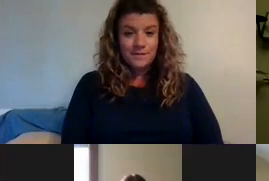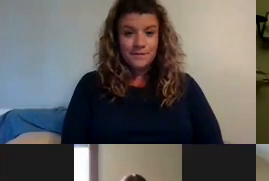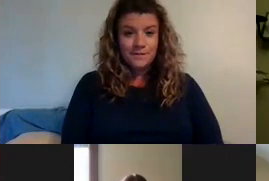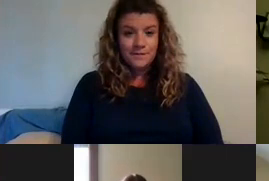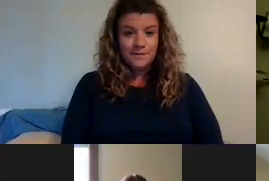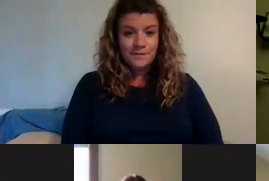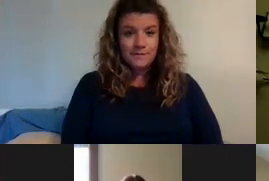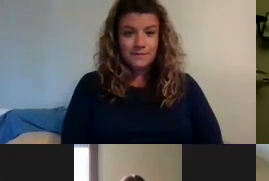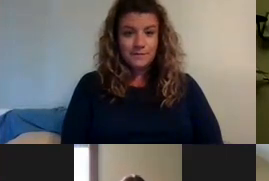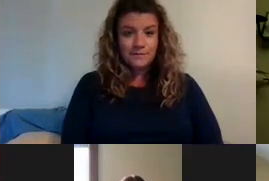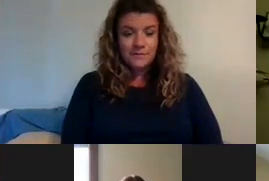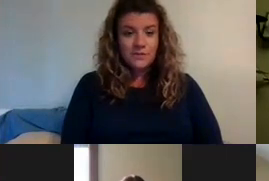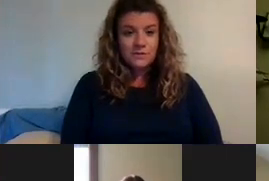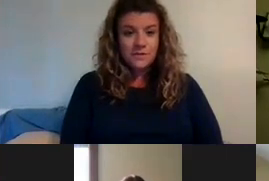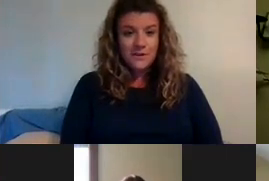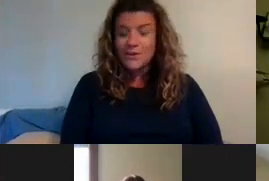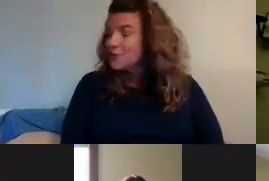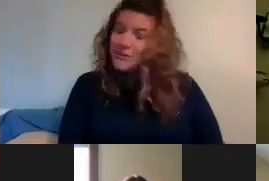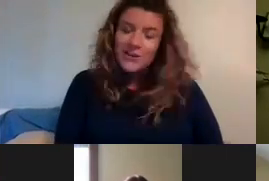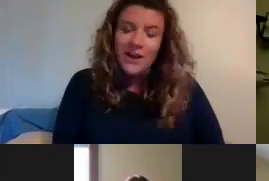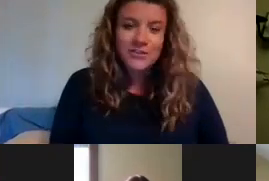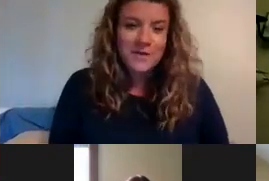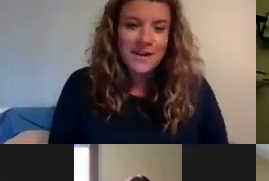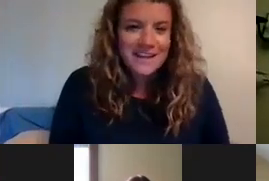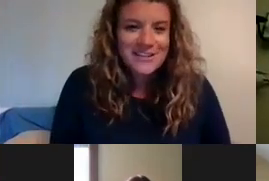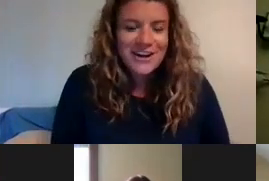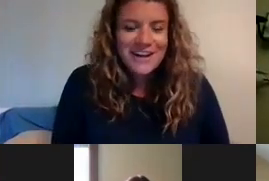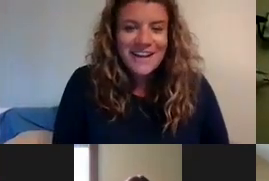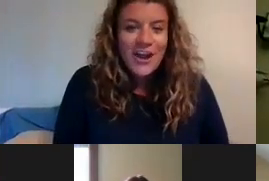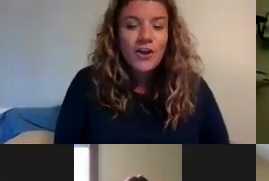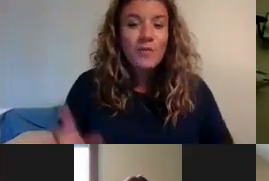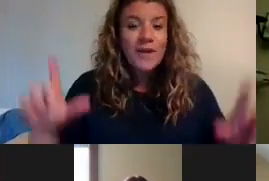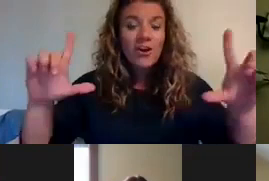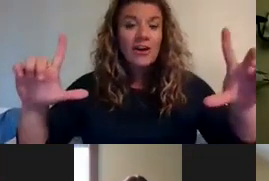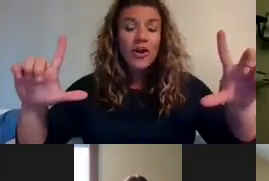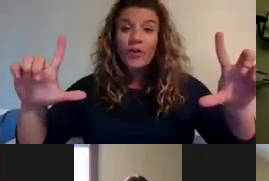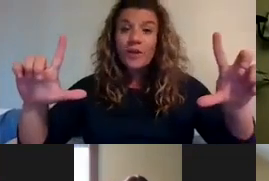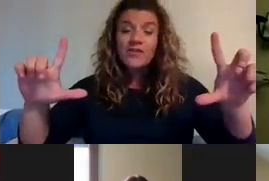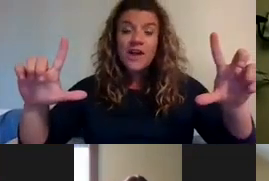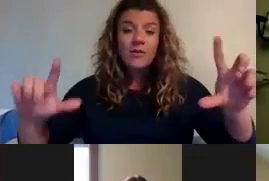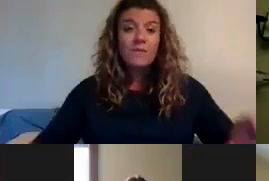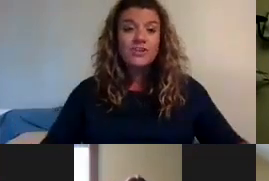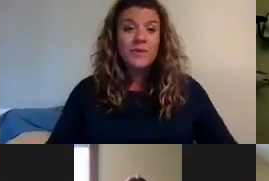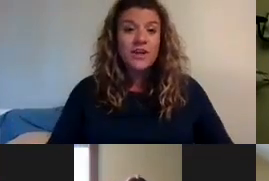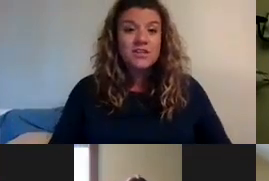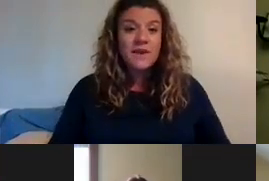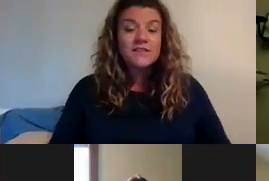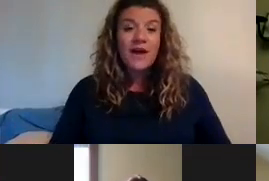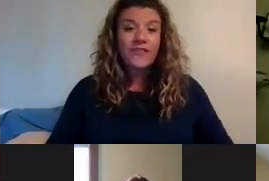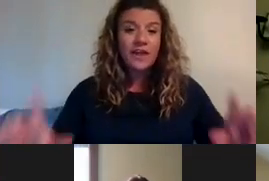Or you want me to keep going? I thought you were going to do the next line. Okay, I can do it. I was just reading. Sorry. You're bigger. I don't know if you're bigger for everyone, but you're bigger to me. So I feel like it might